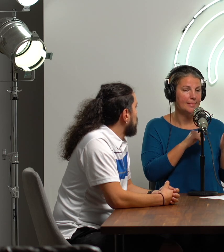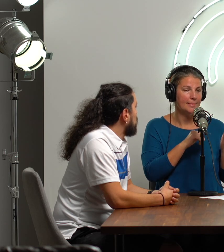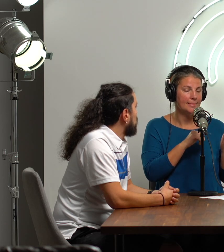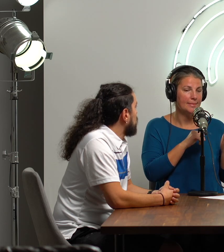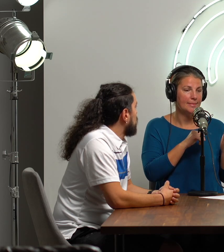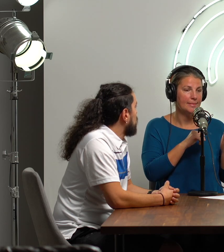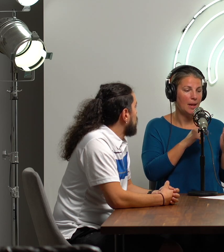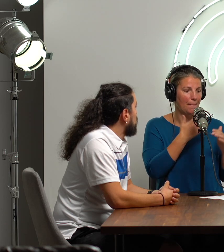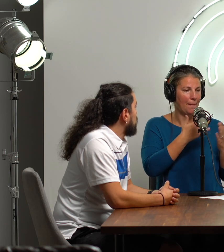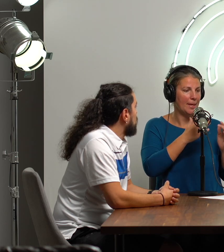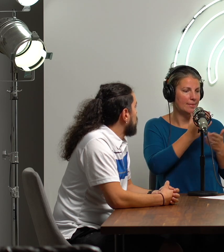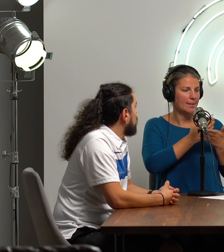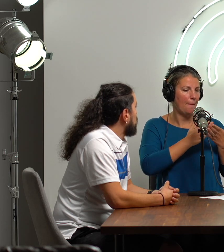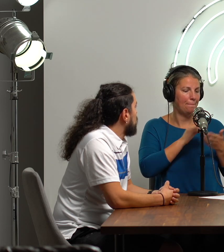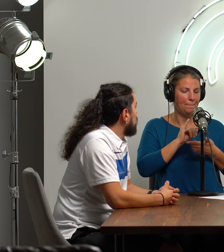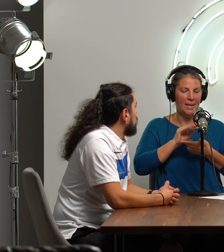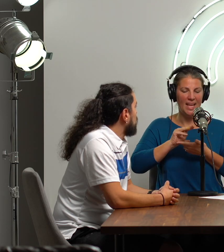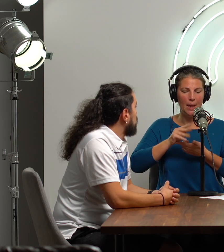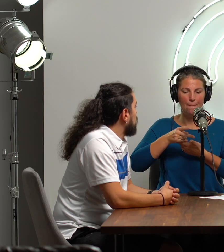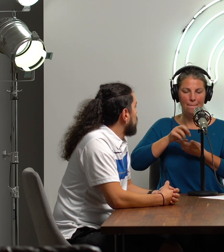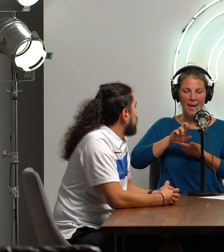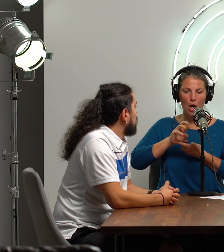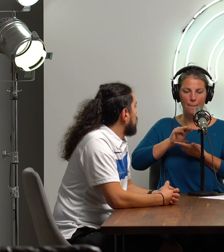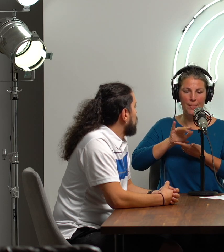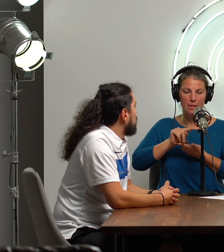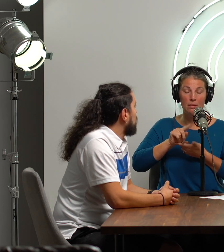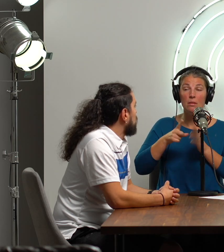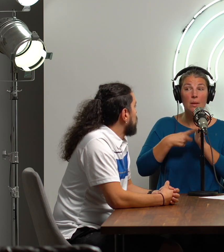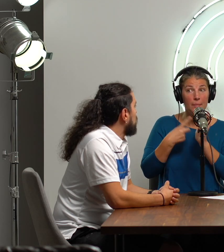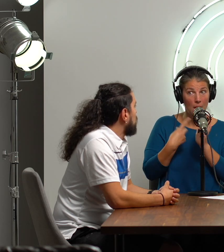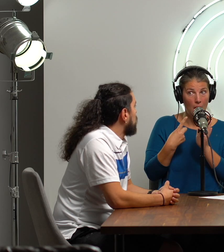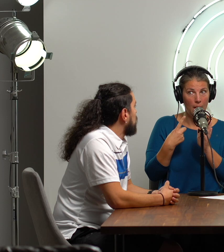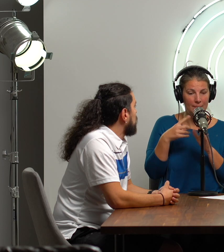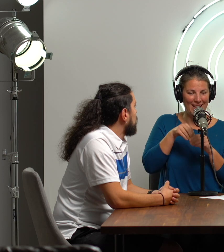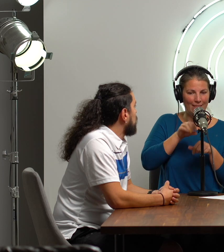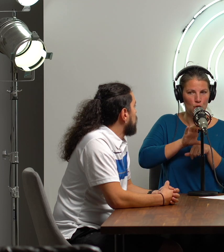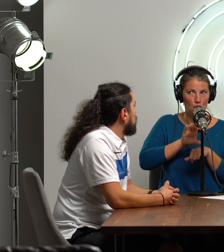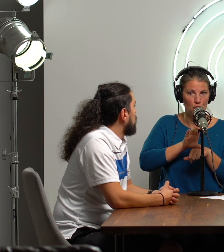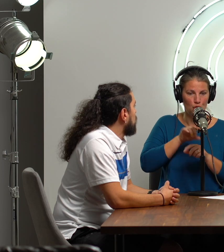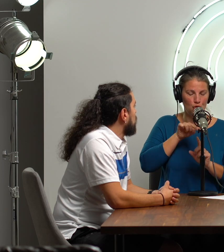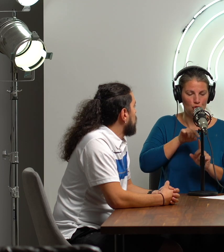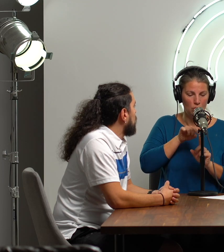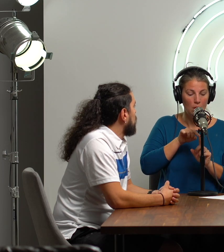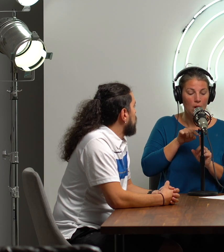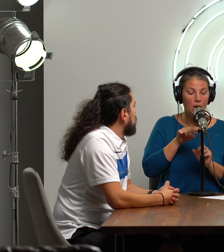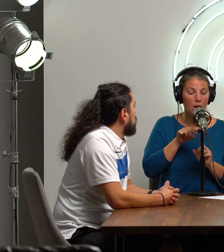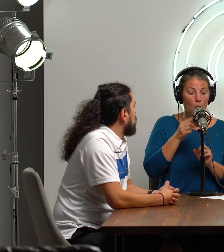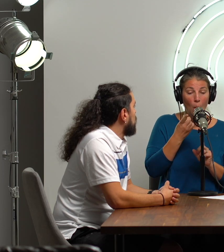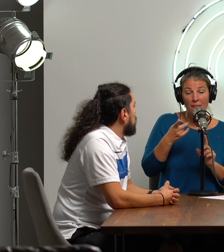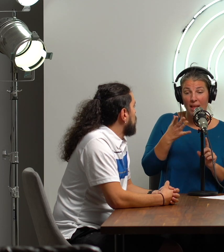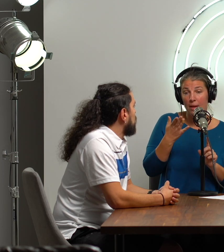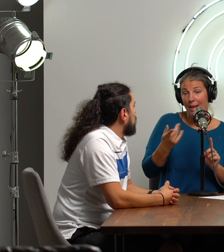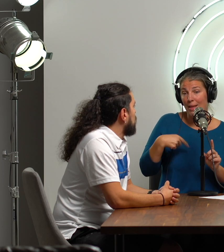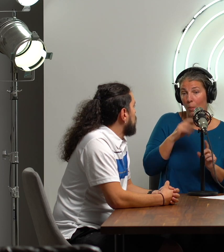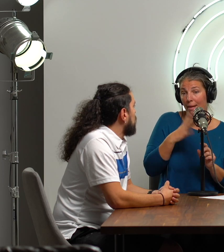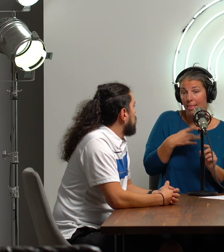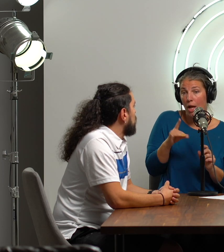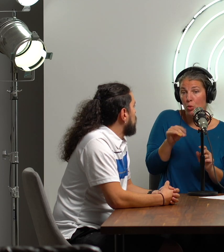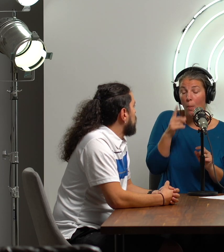impairments sometimes in the church one of the things we like to do because we read in scripture is